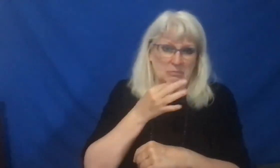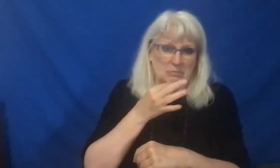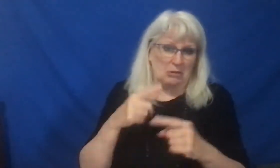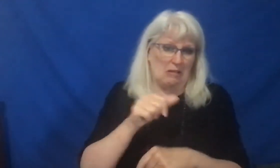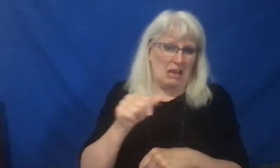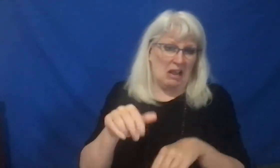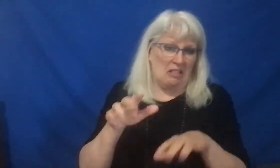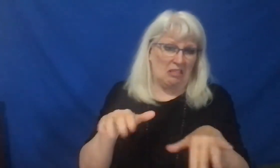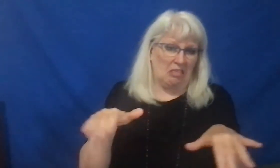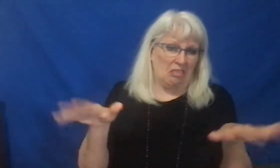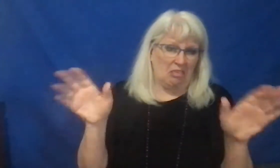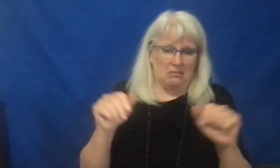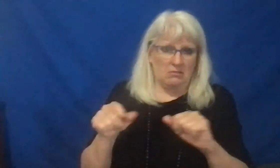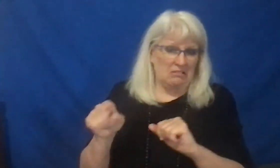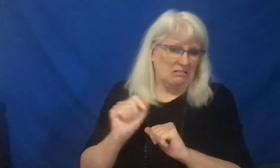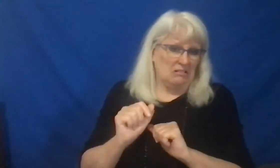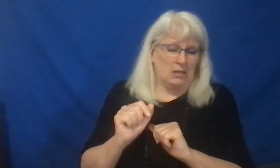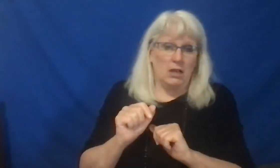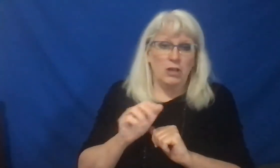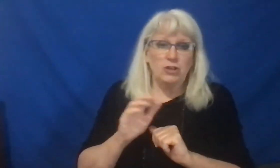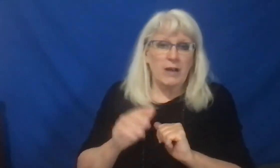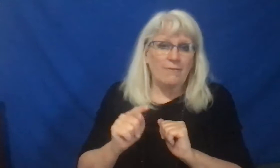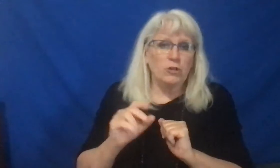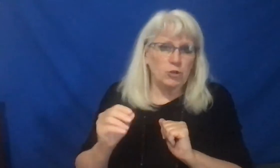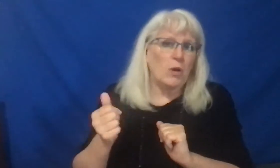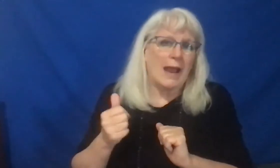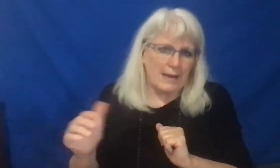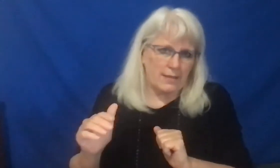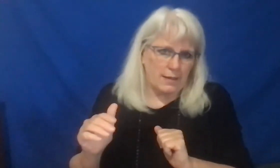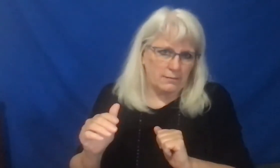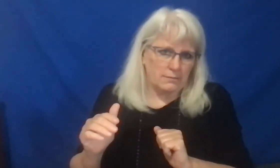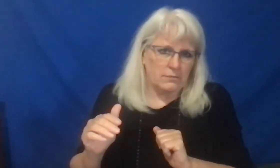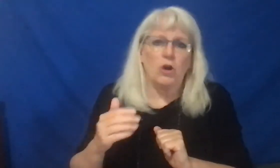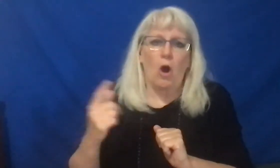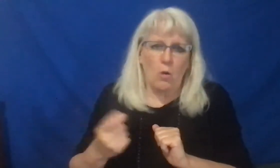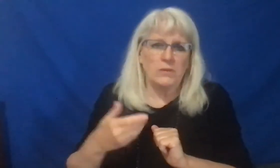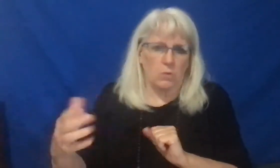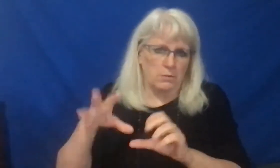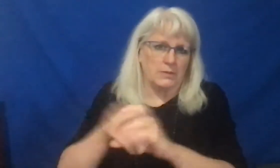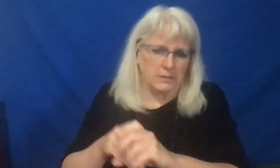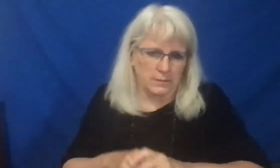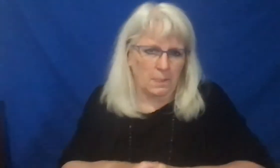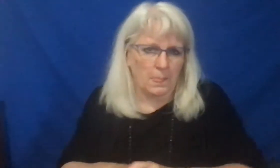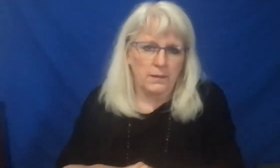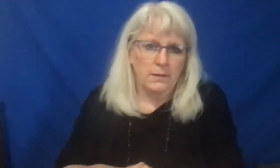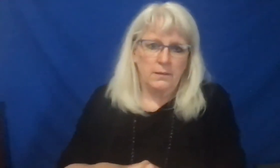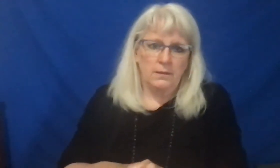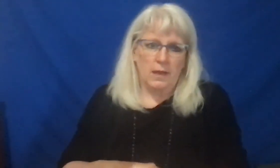You're never too anything to participate in Alcoholics Anonymous. I have my little star on